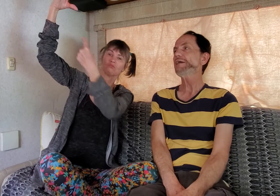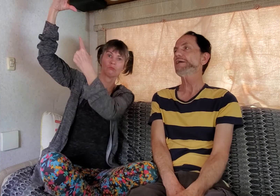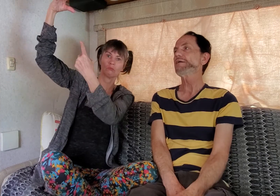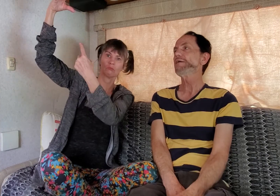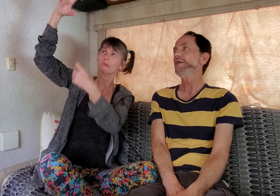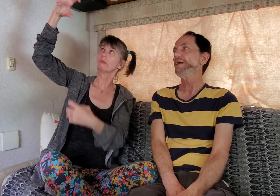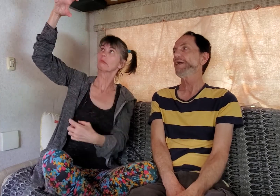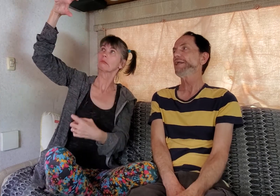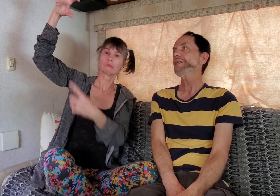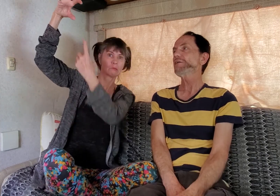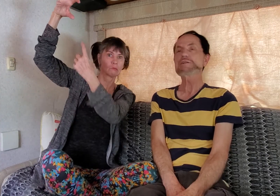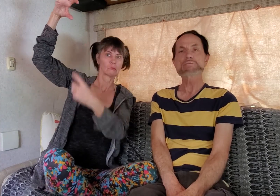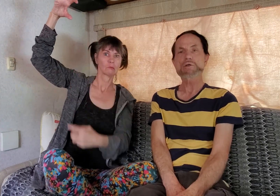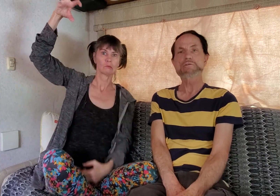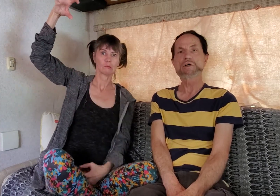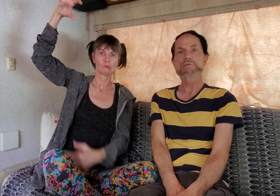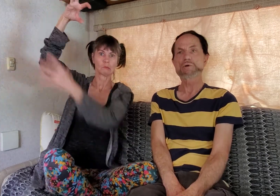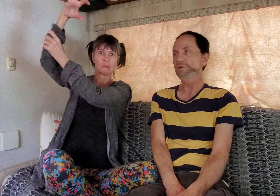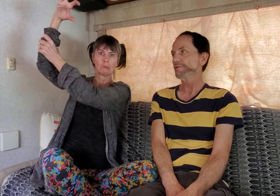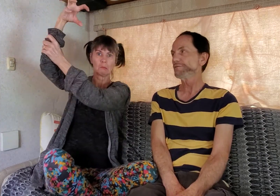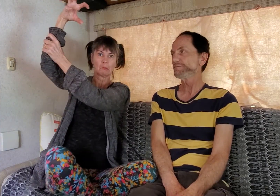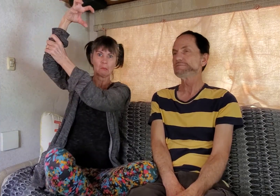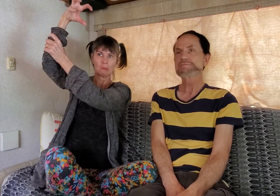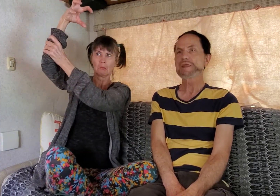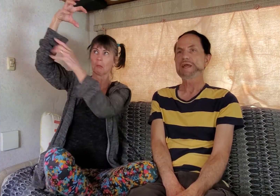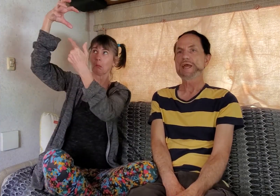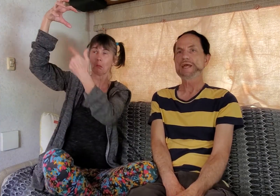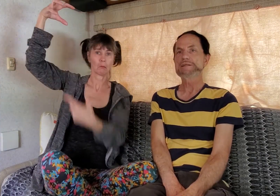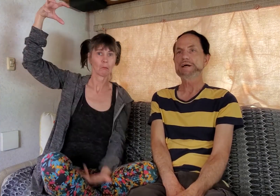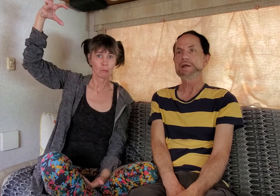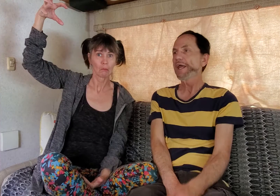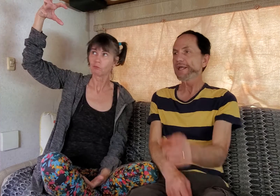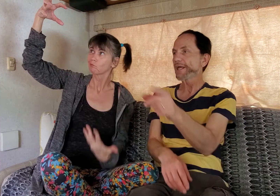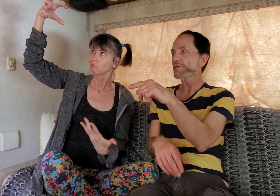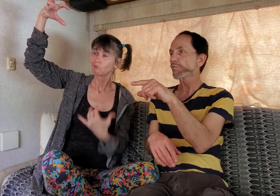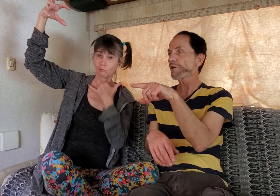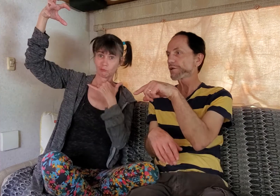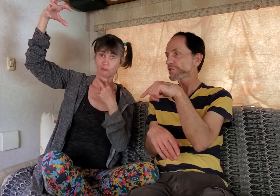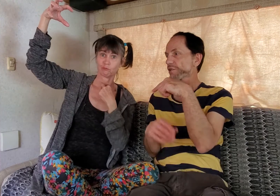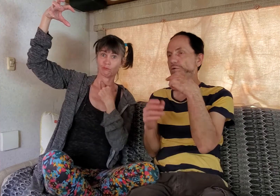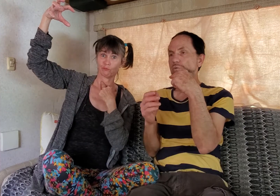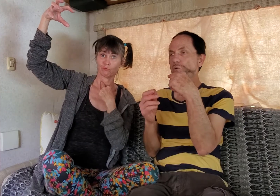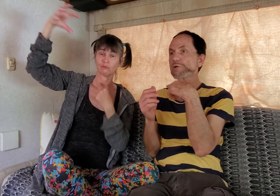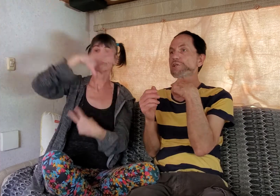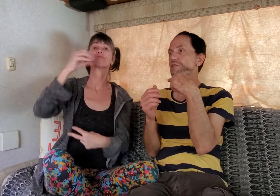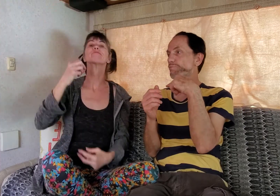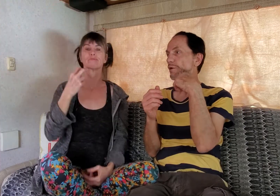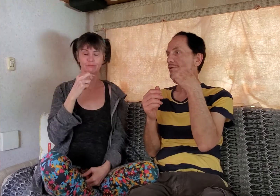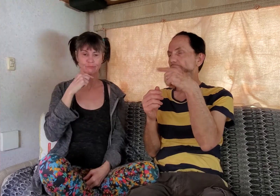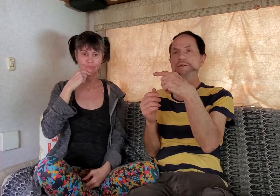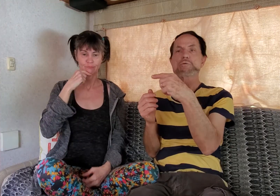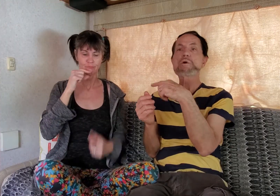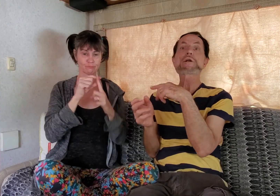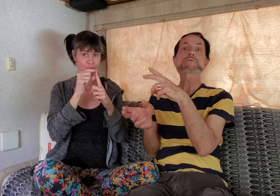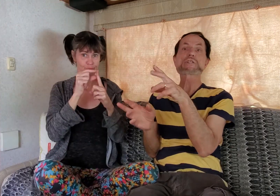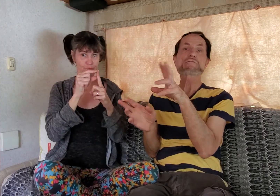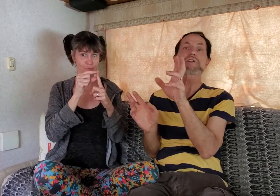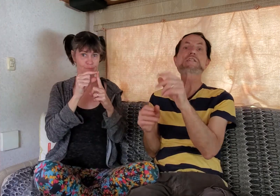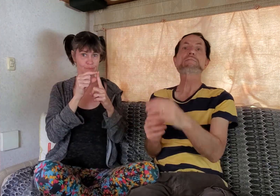midair and it couldn't move no more. And your words, when you spoke, your words would just freeze in